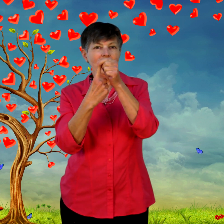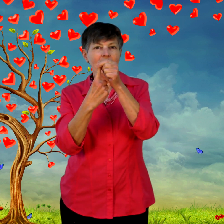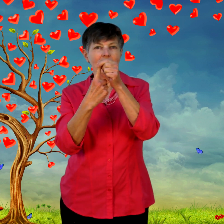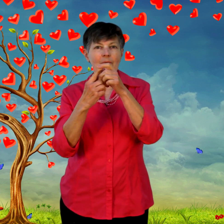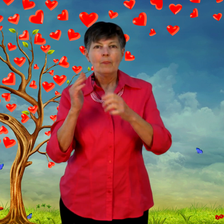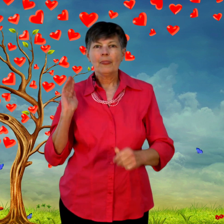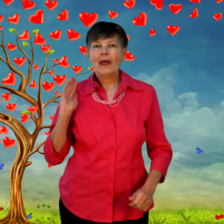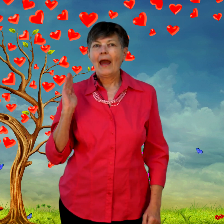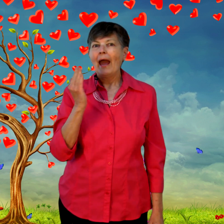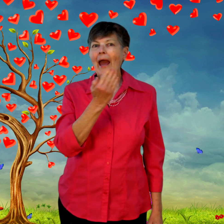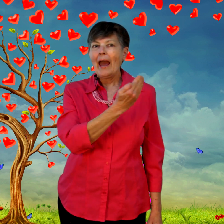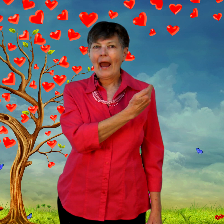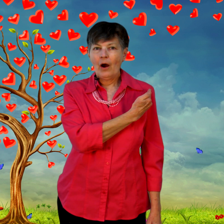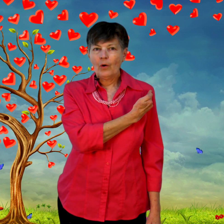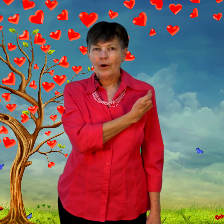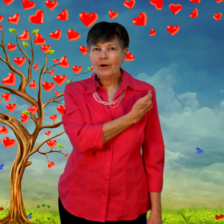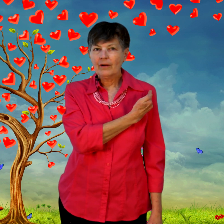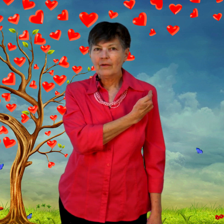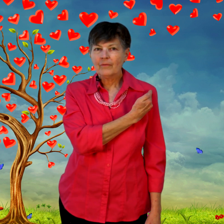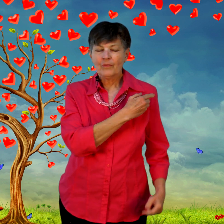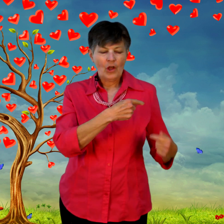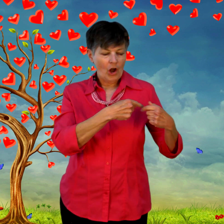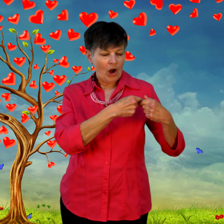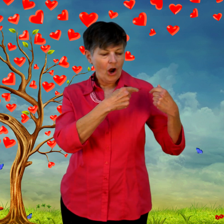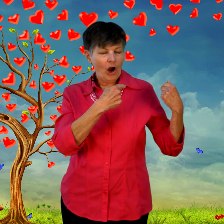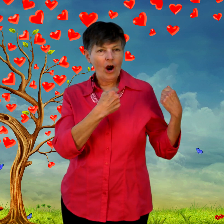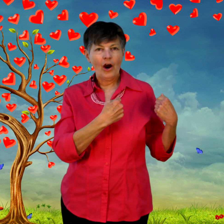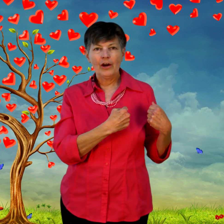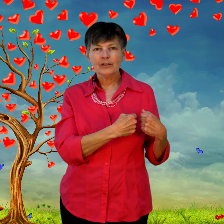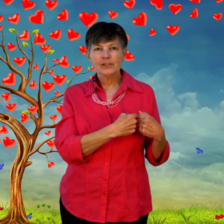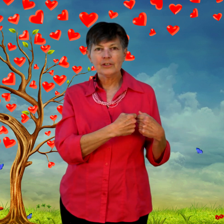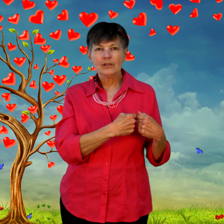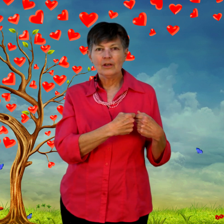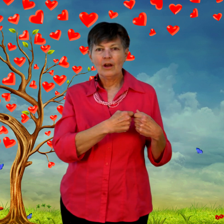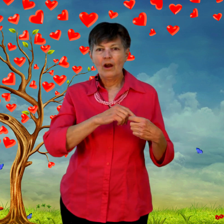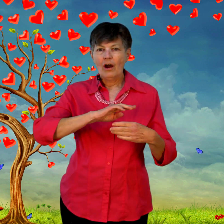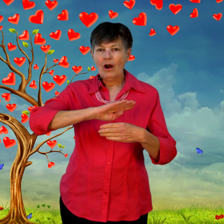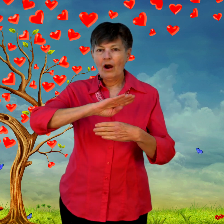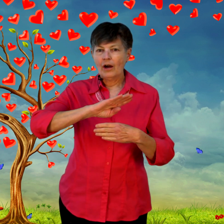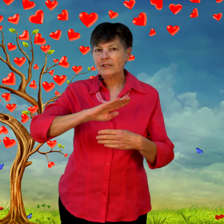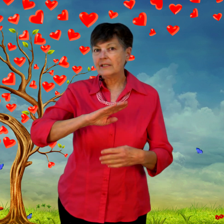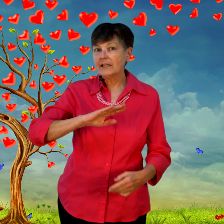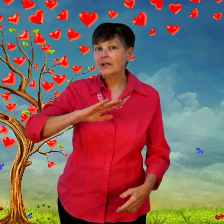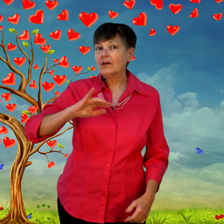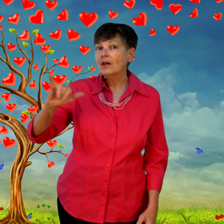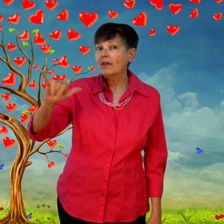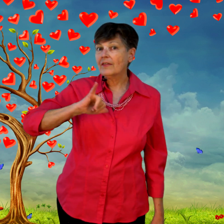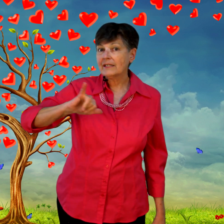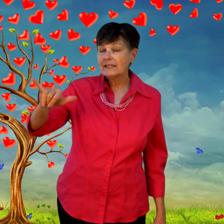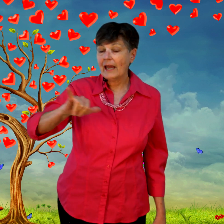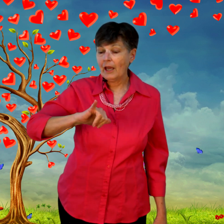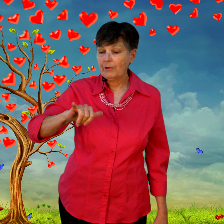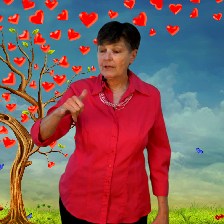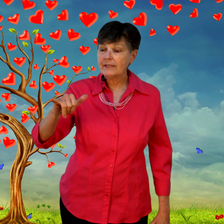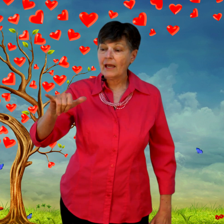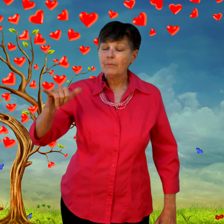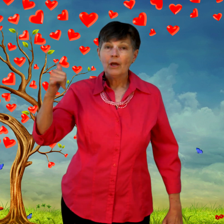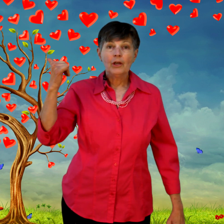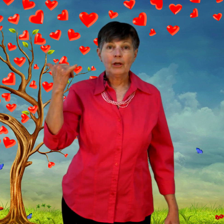unique. Our hearts are still the same. Now same, you're going to